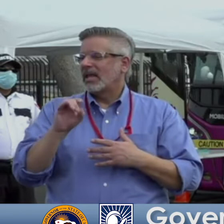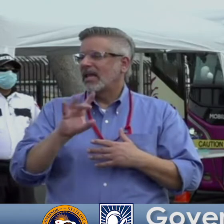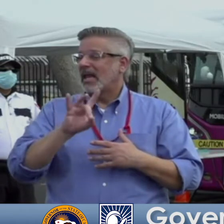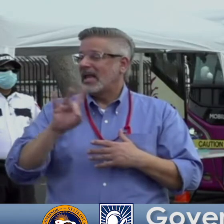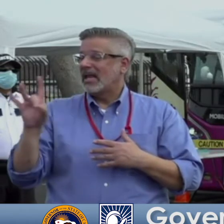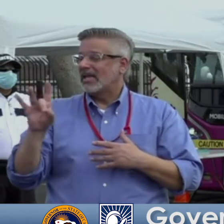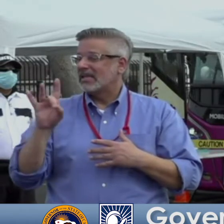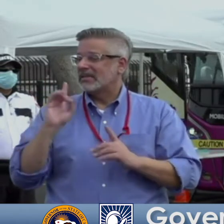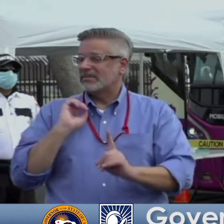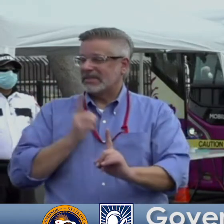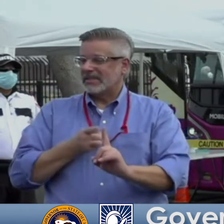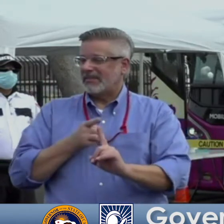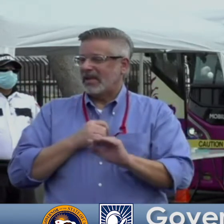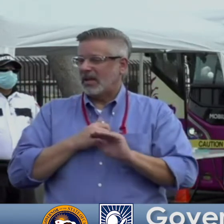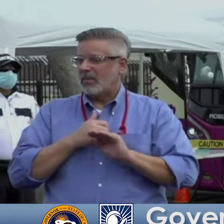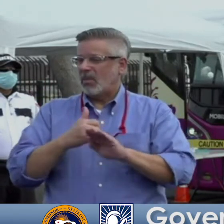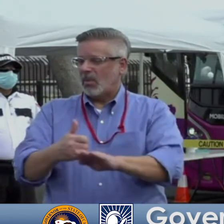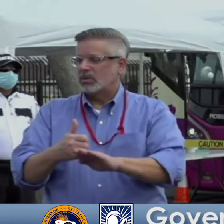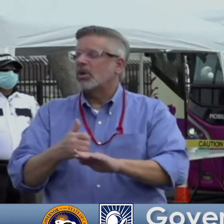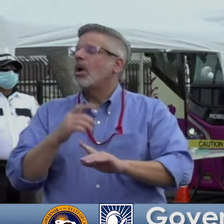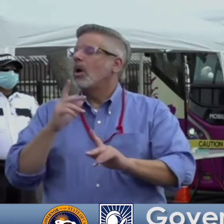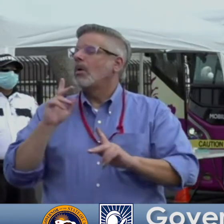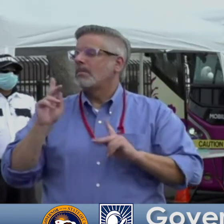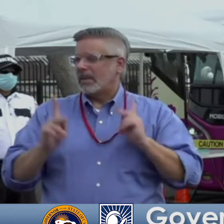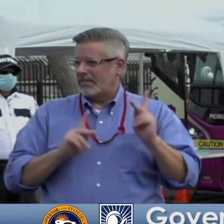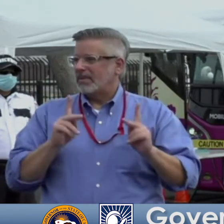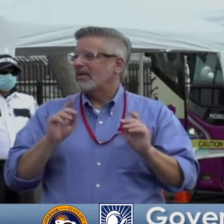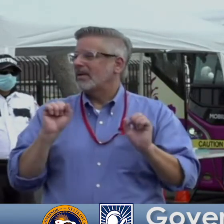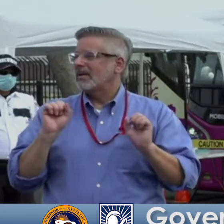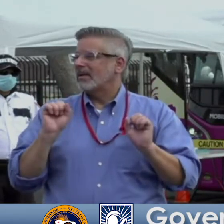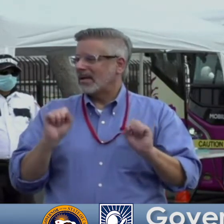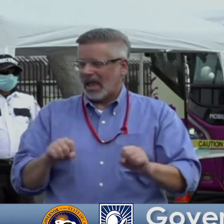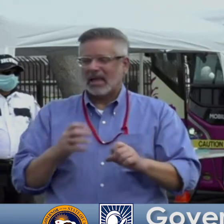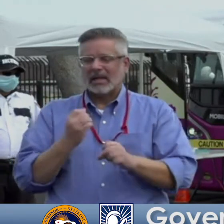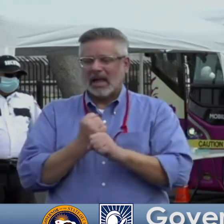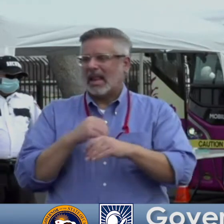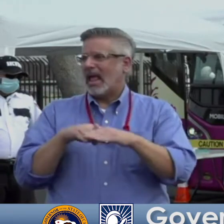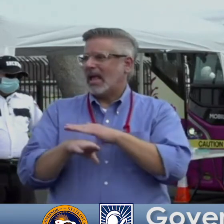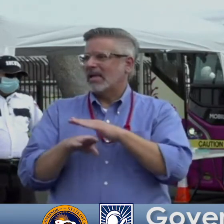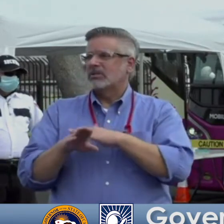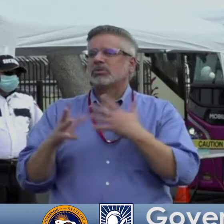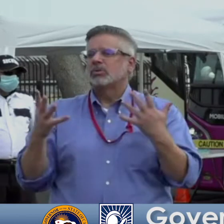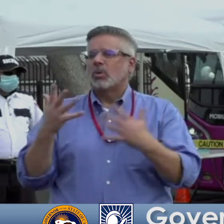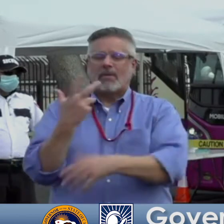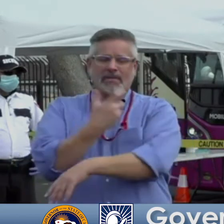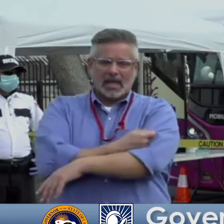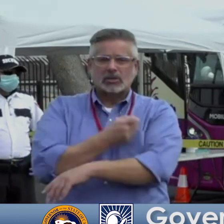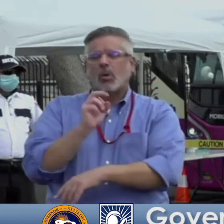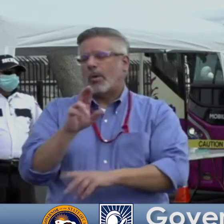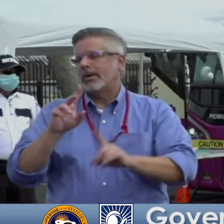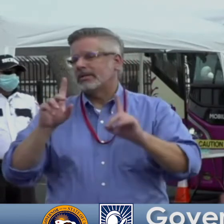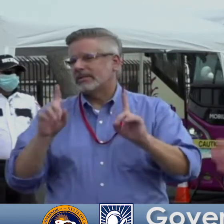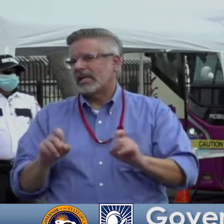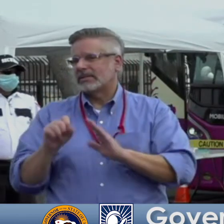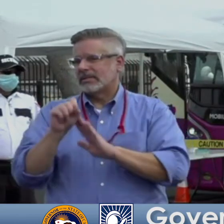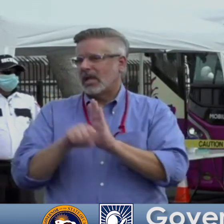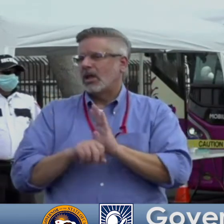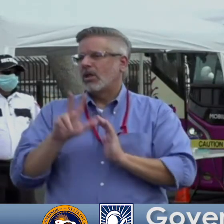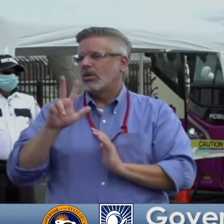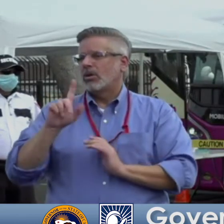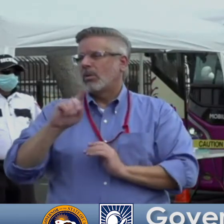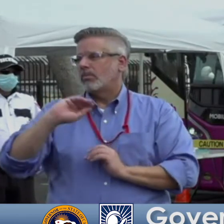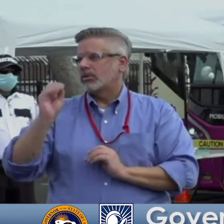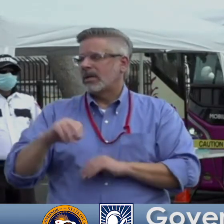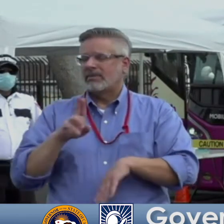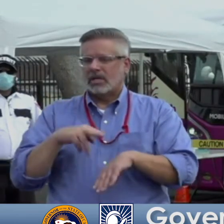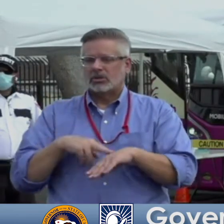6,288 specific points where people can get access to either vaccines or testing in the state, 31% of the